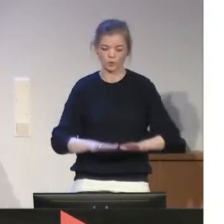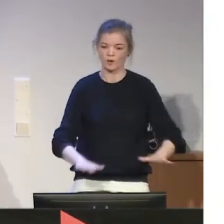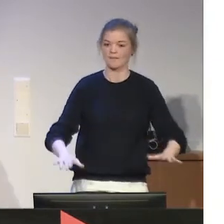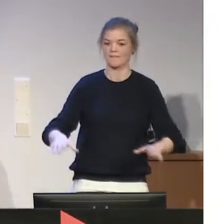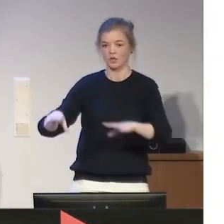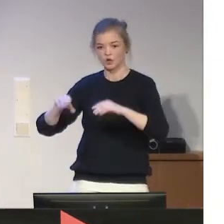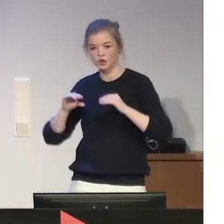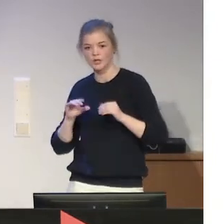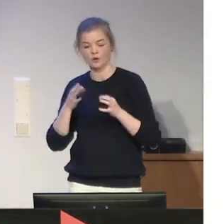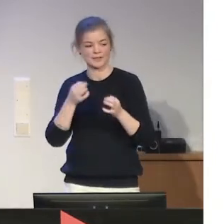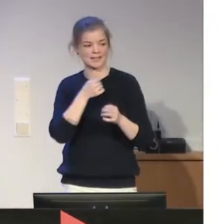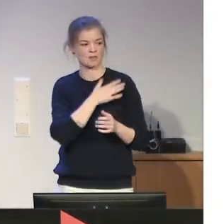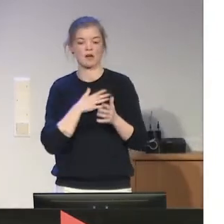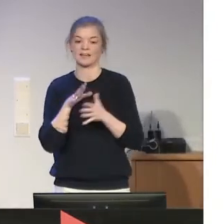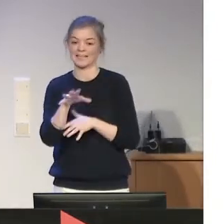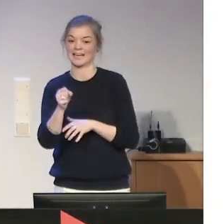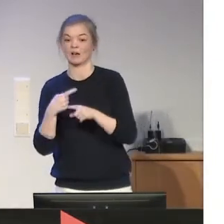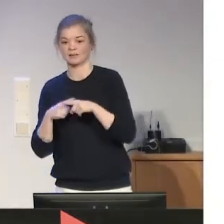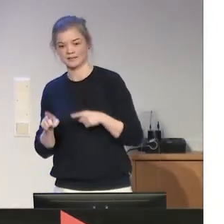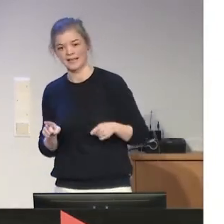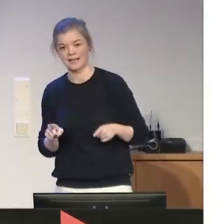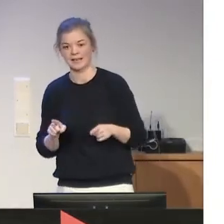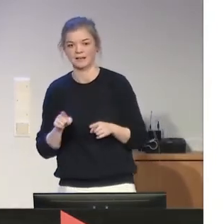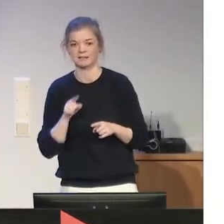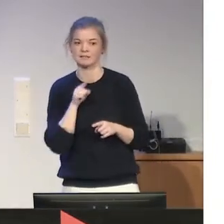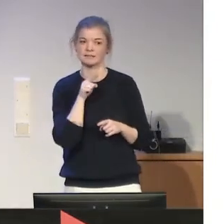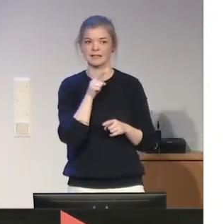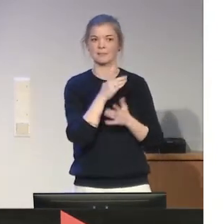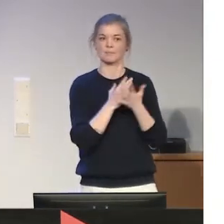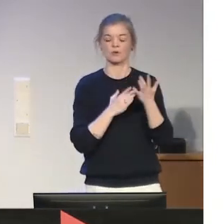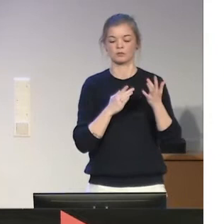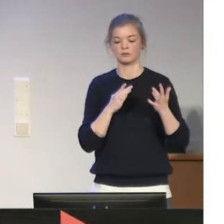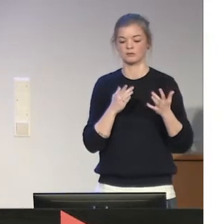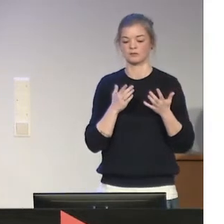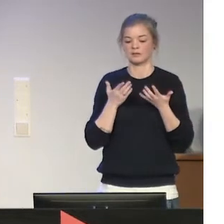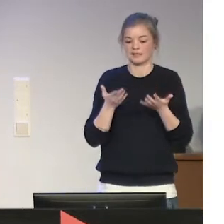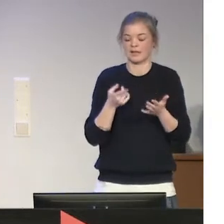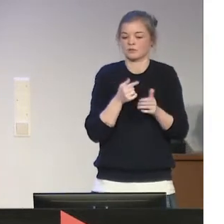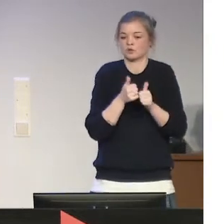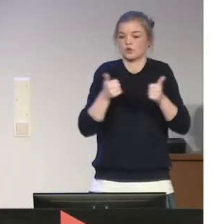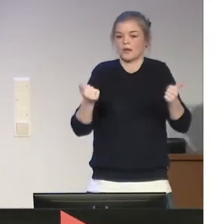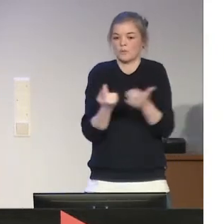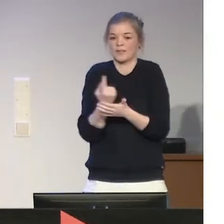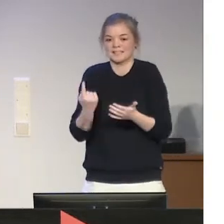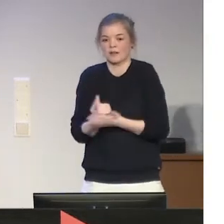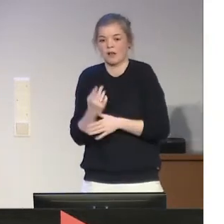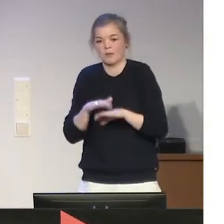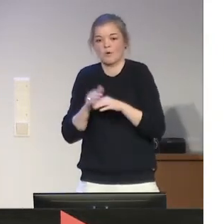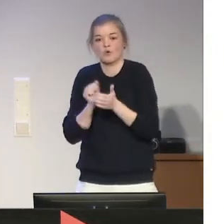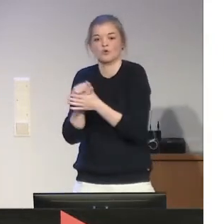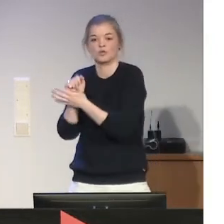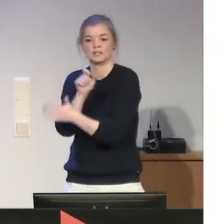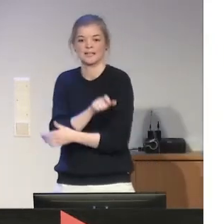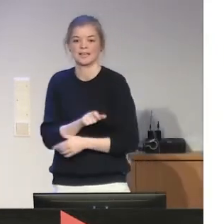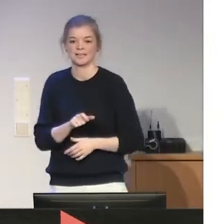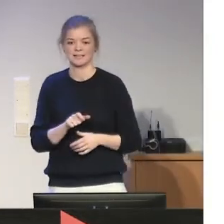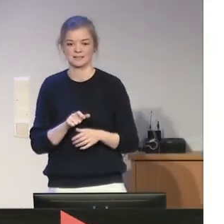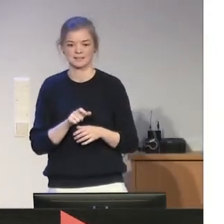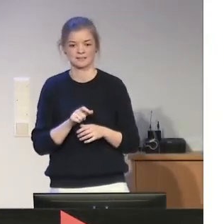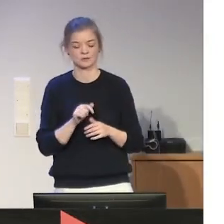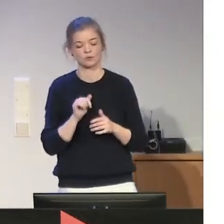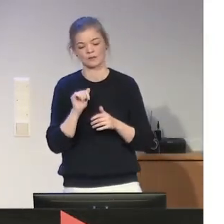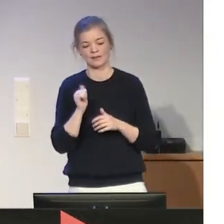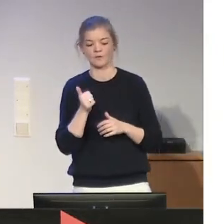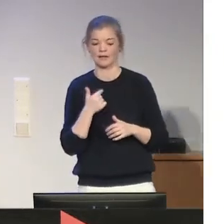and the way he was using the floor, the blanket, and everything that he had access to gives a bigger